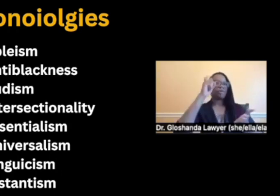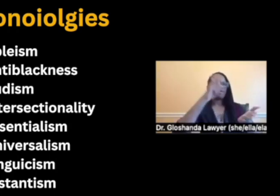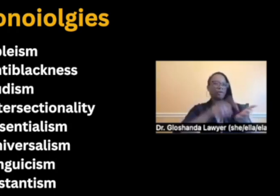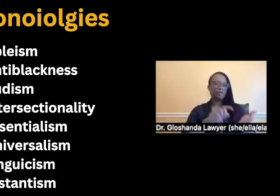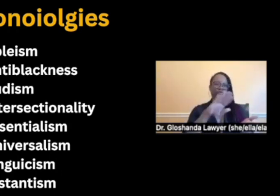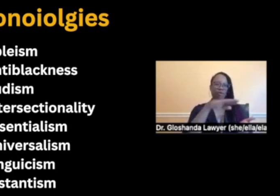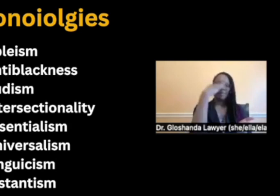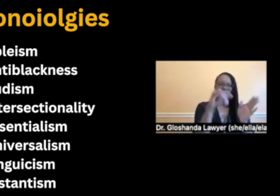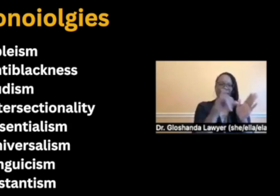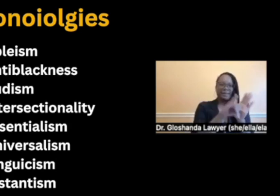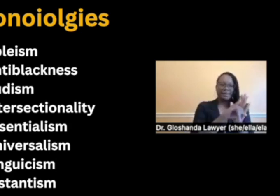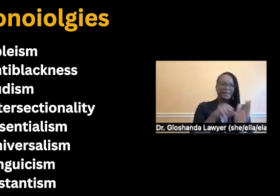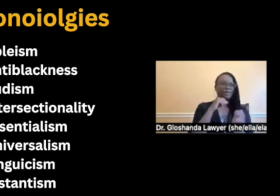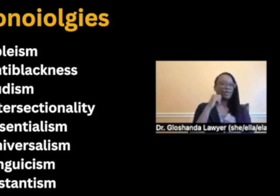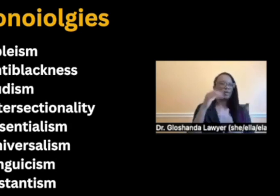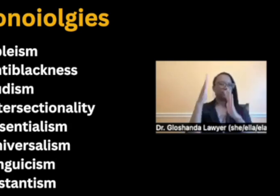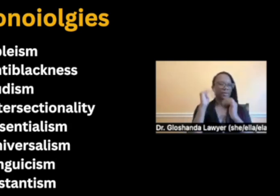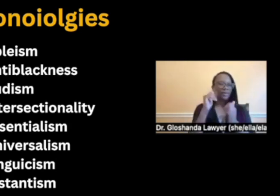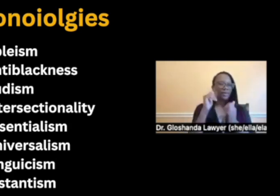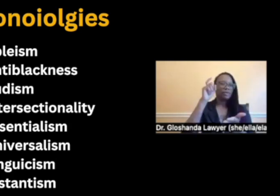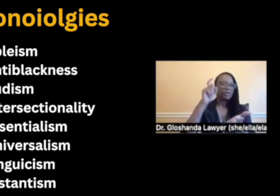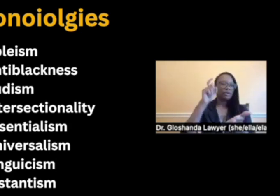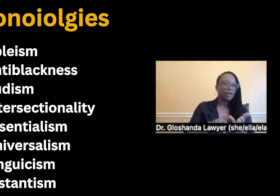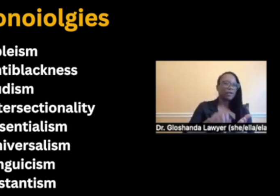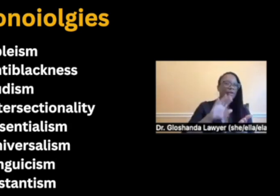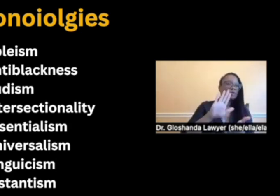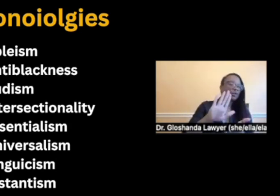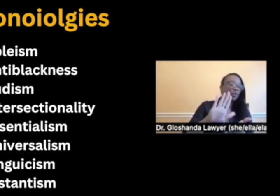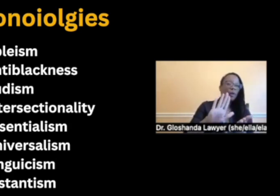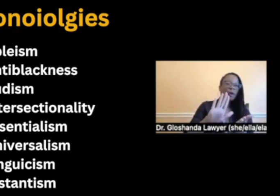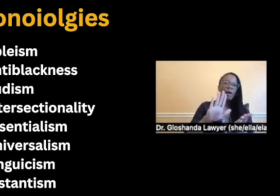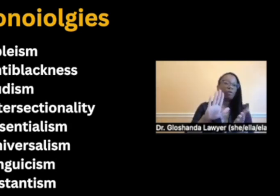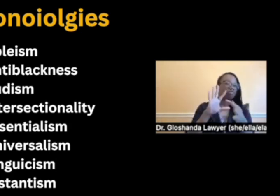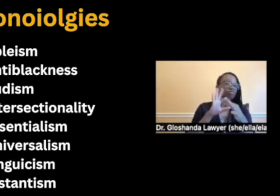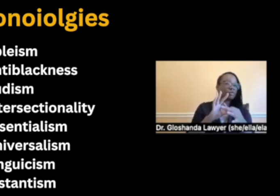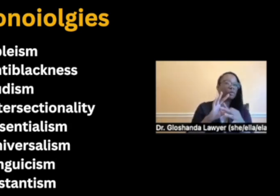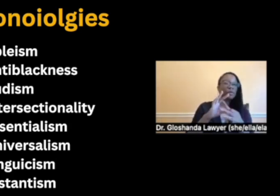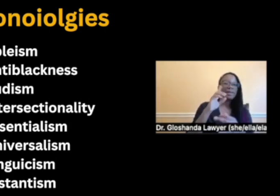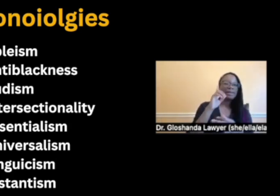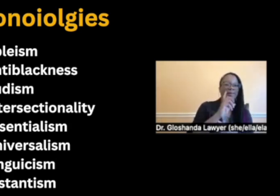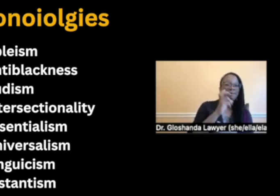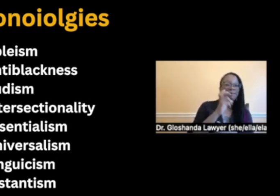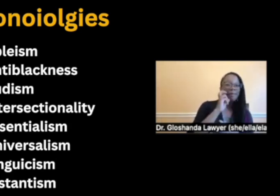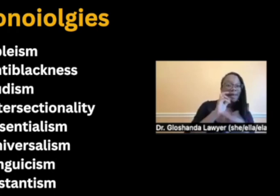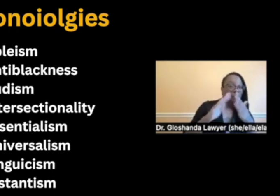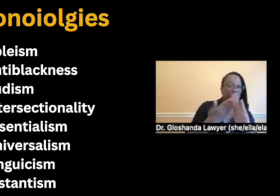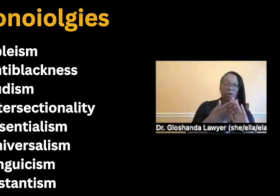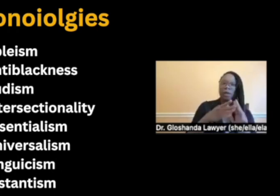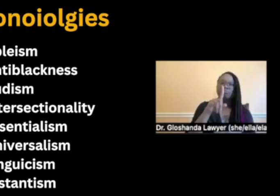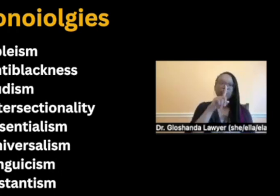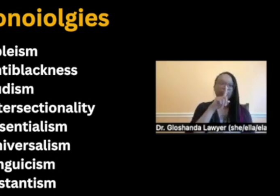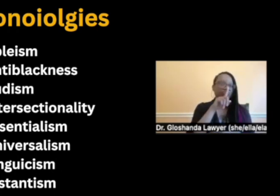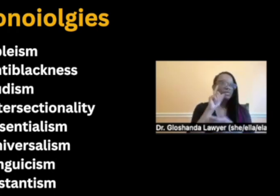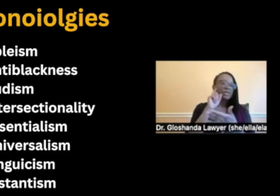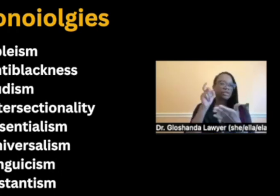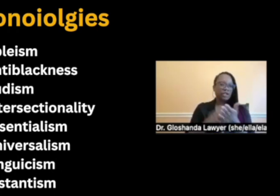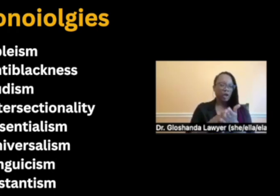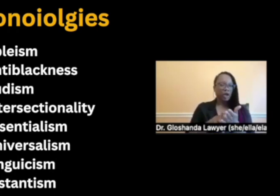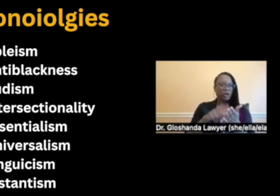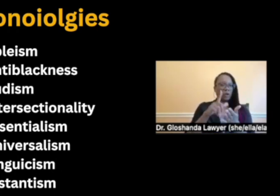experience, and you may not recognize a person's Black deaf identity. You may not recognize that the